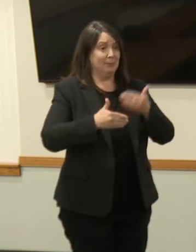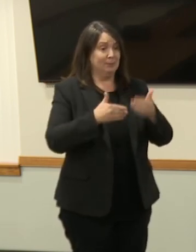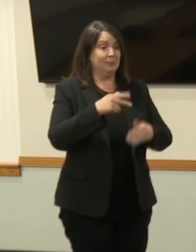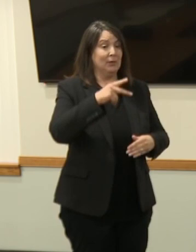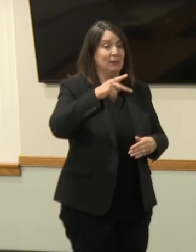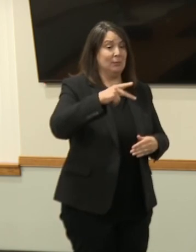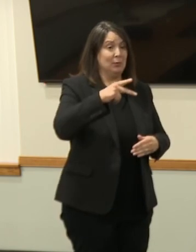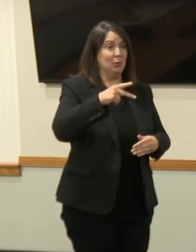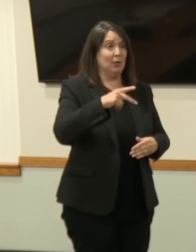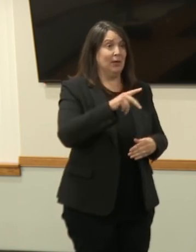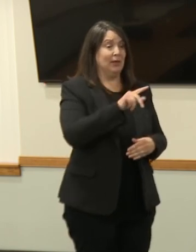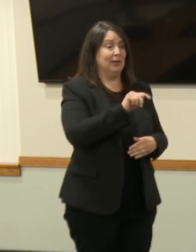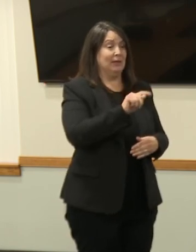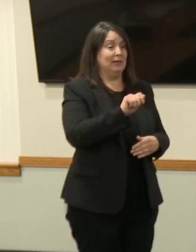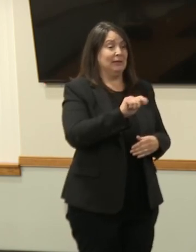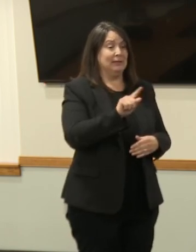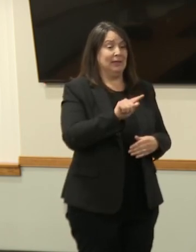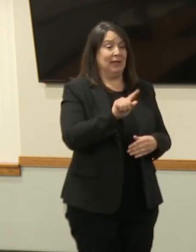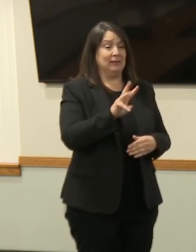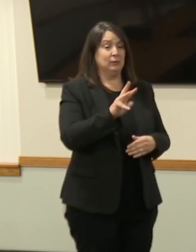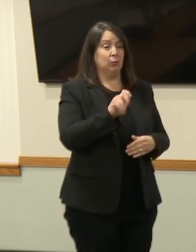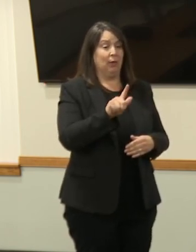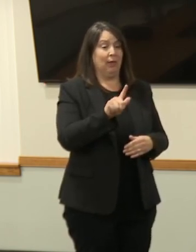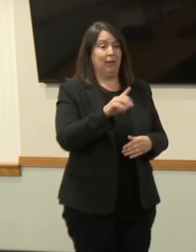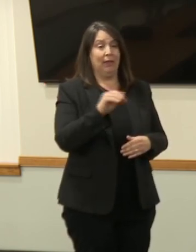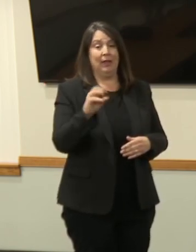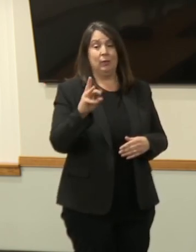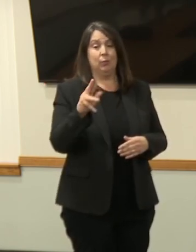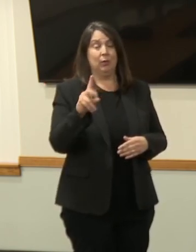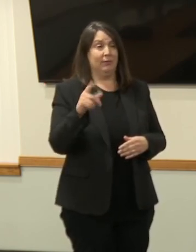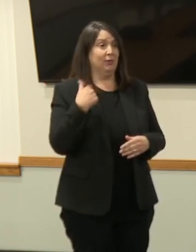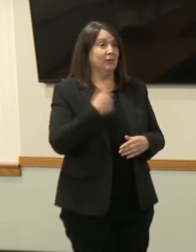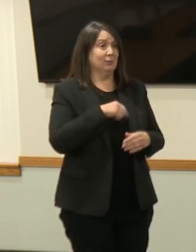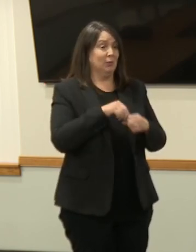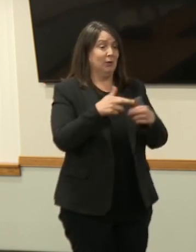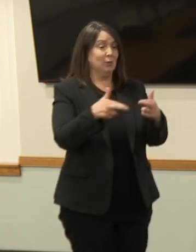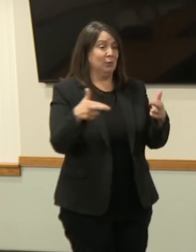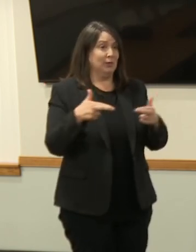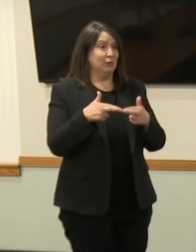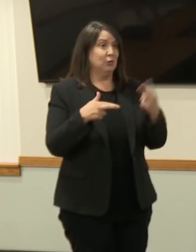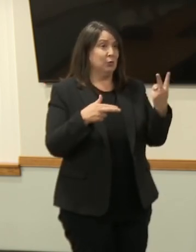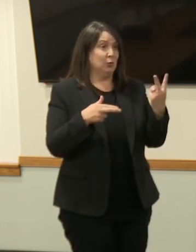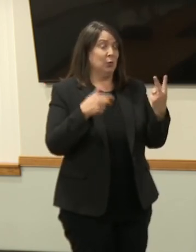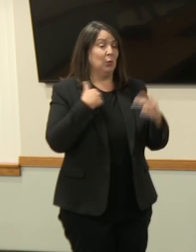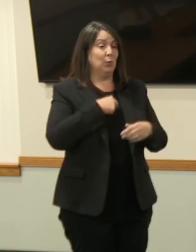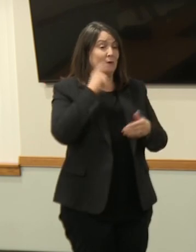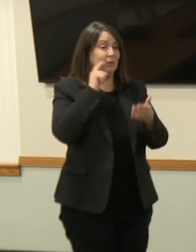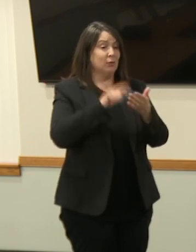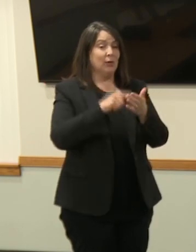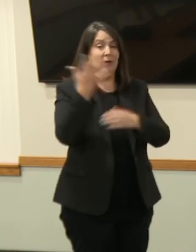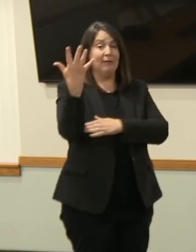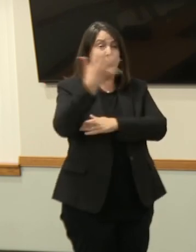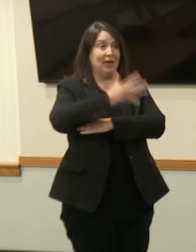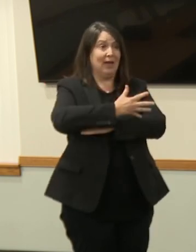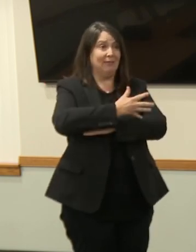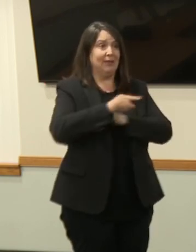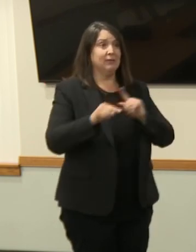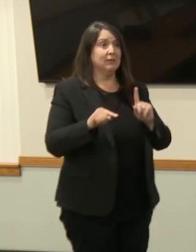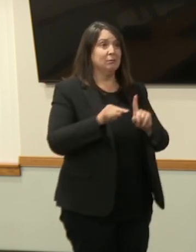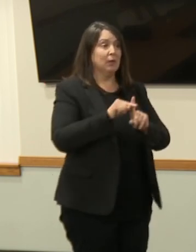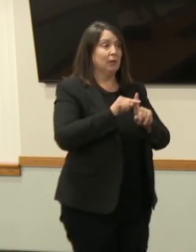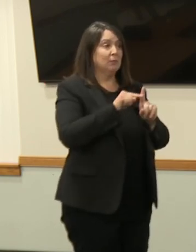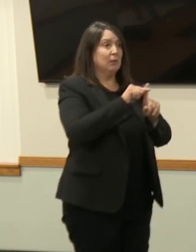part of Region 2, and currently our metric stands that we have seen 5 days of increased positivity, sitting